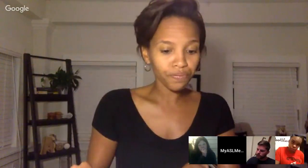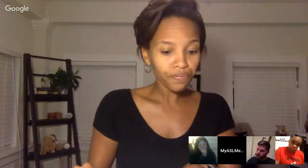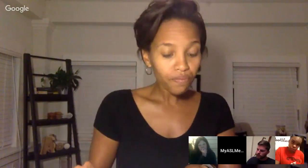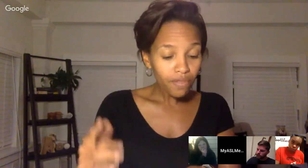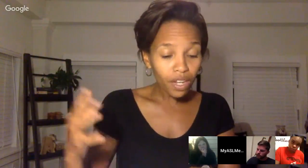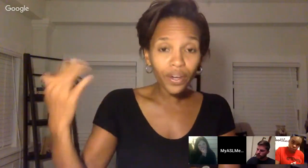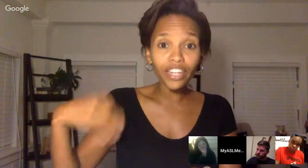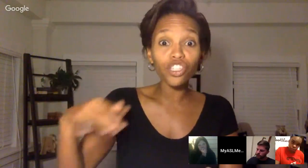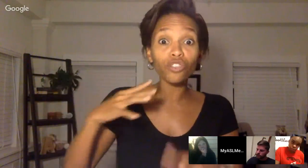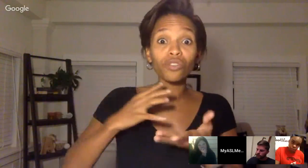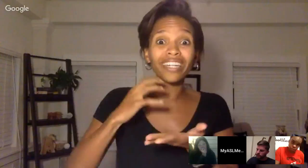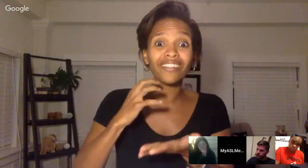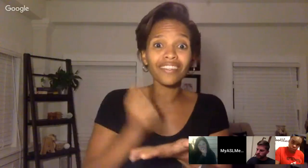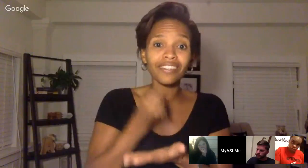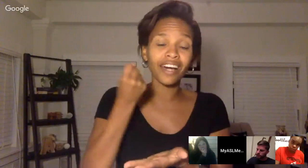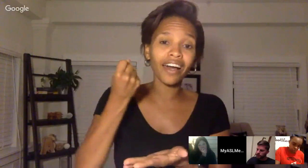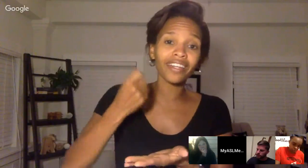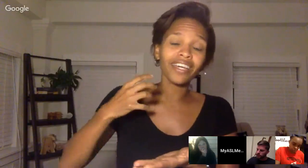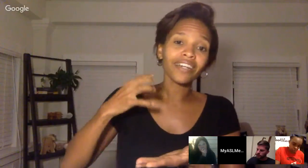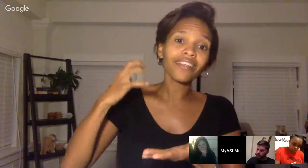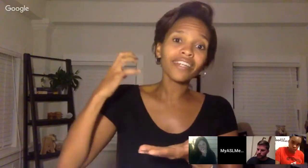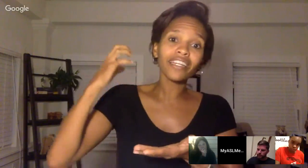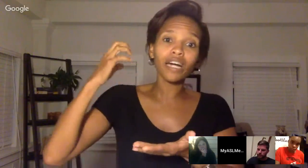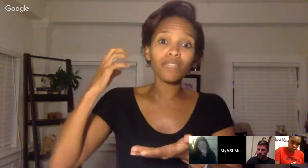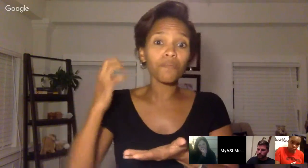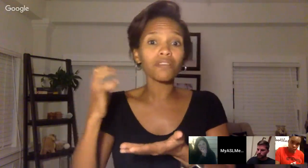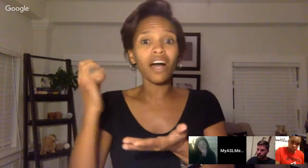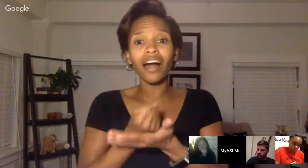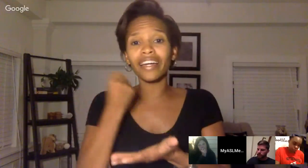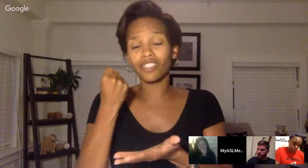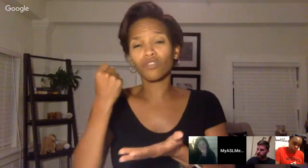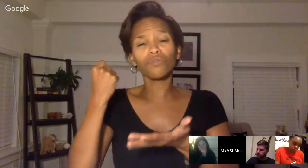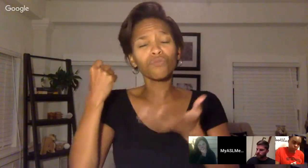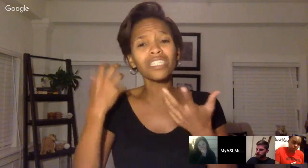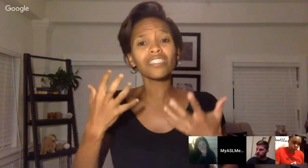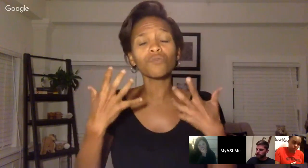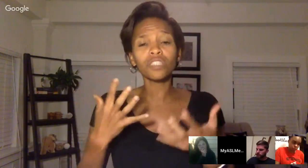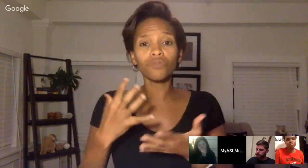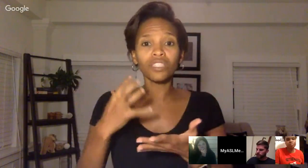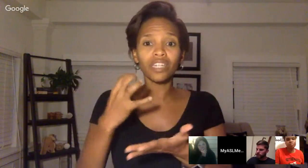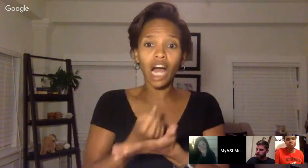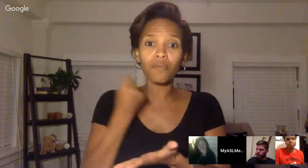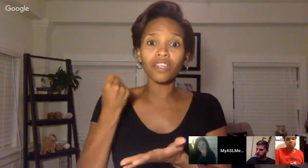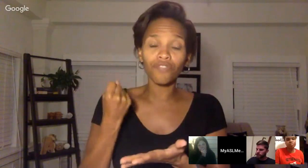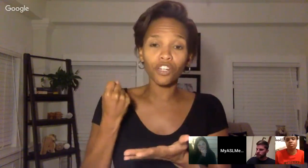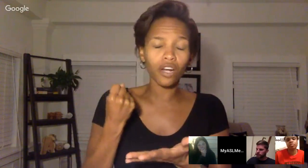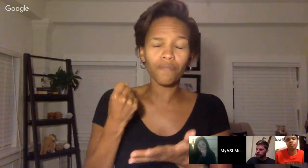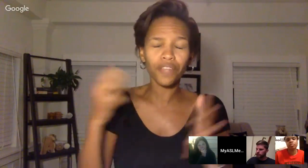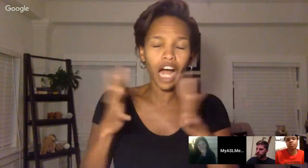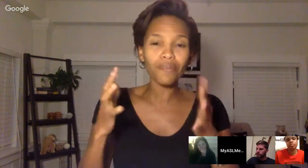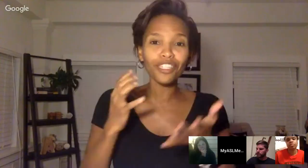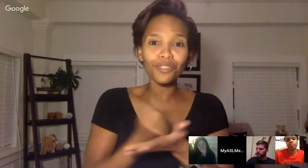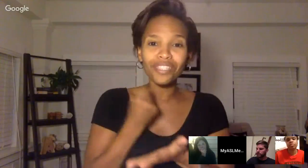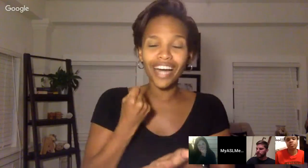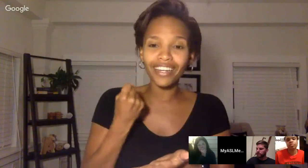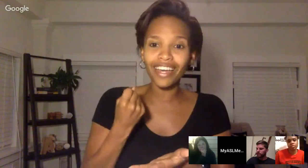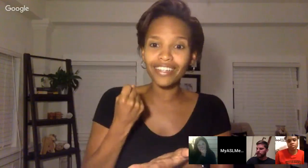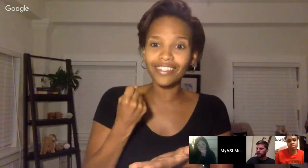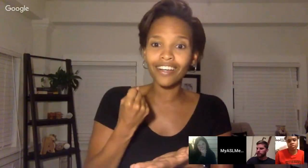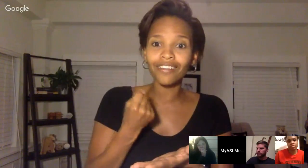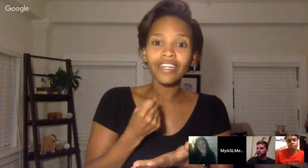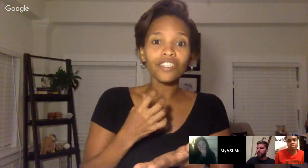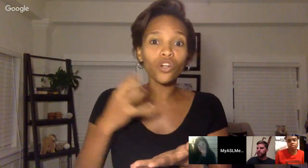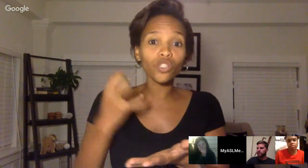message. Okay, she also signs this sign. This sign comes up a lot. It's a really, really, really commonly used sign